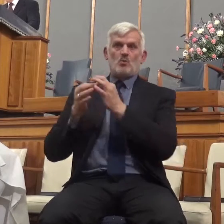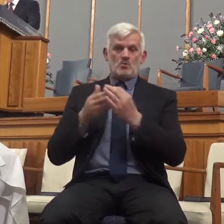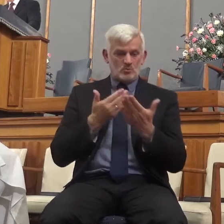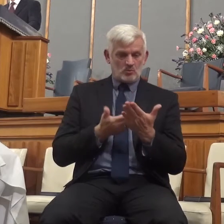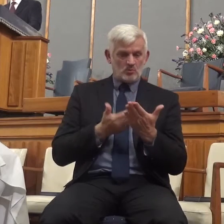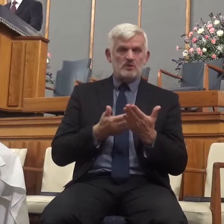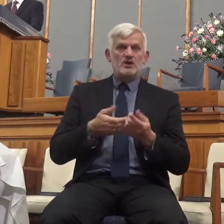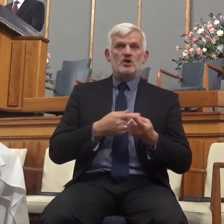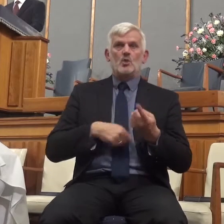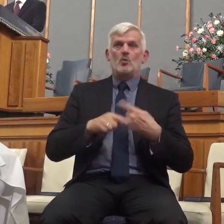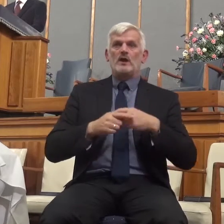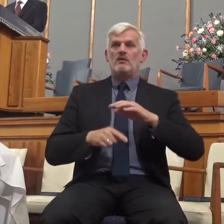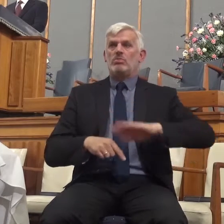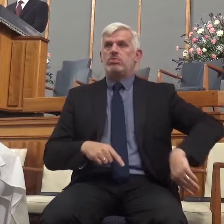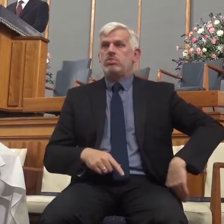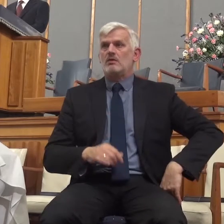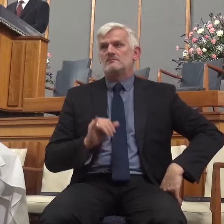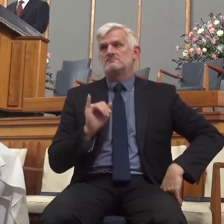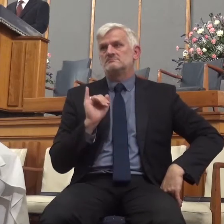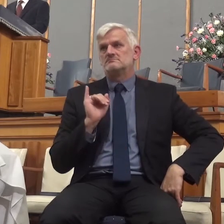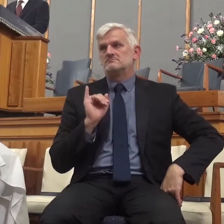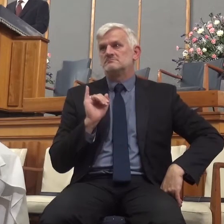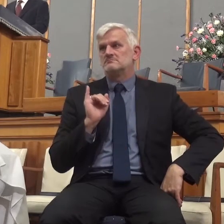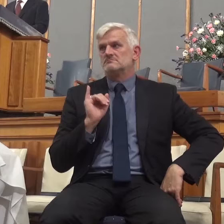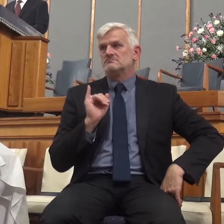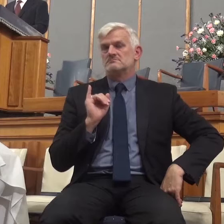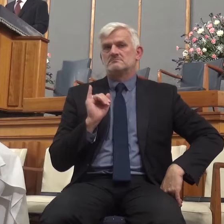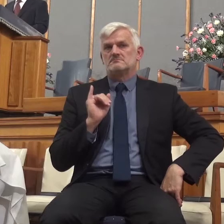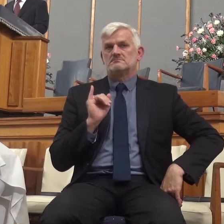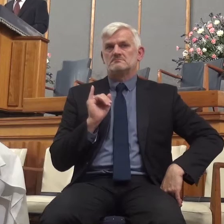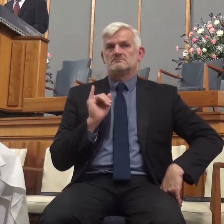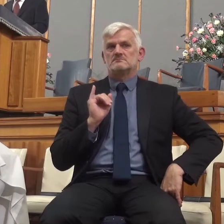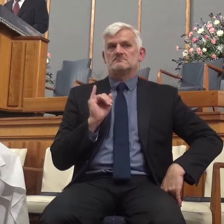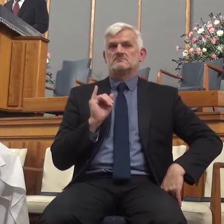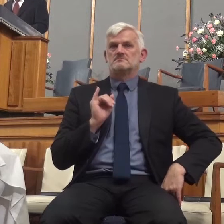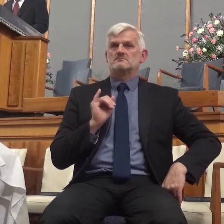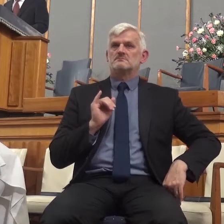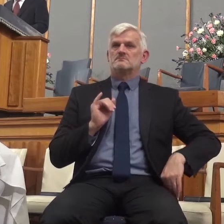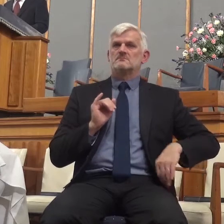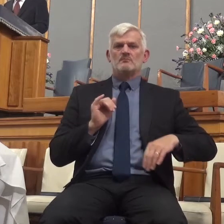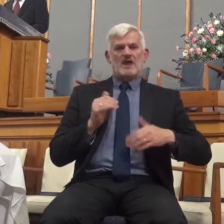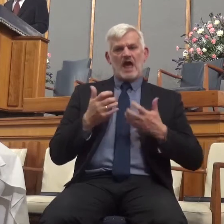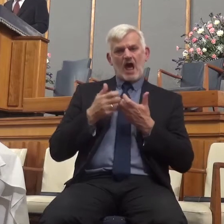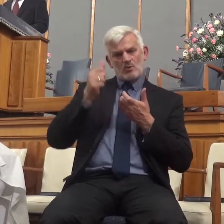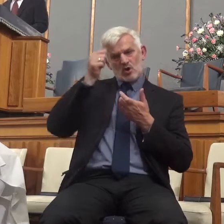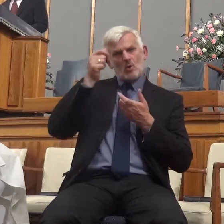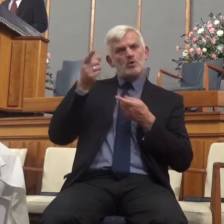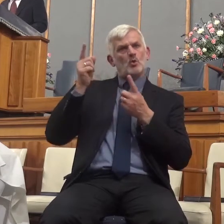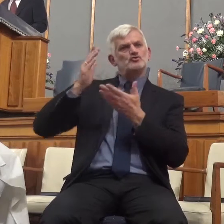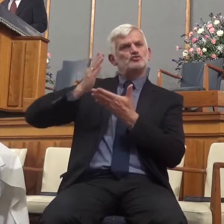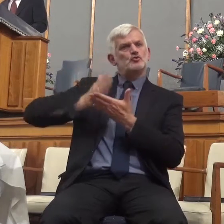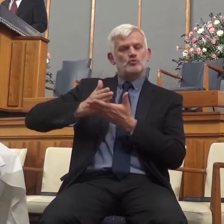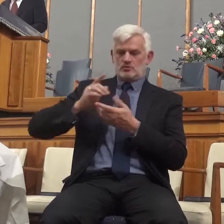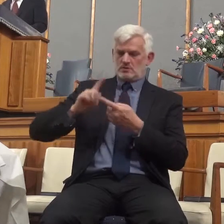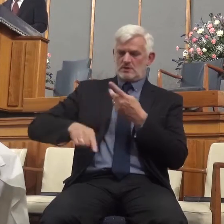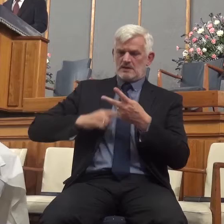himself. That's the provision. You can only know God's truth and understand the meaning of life and God's plans